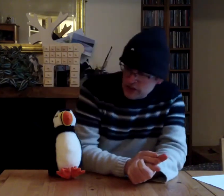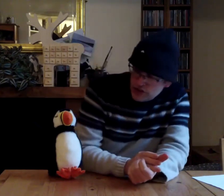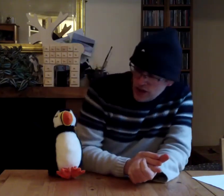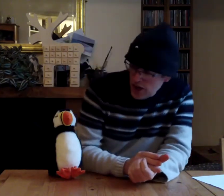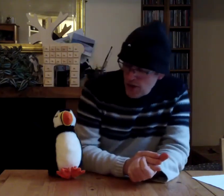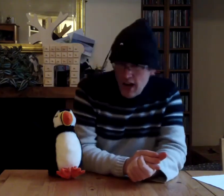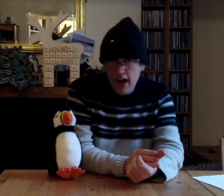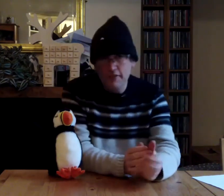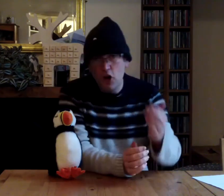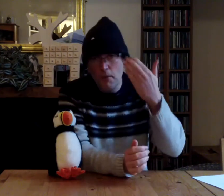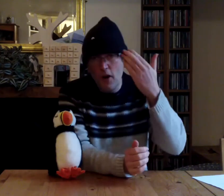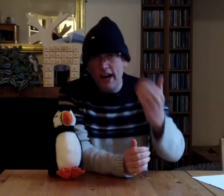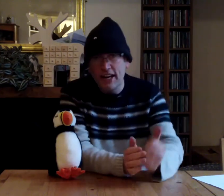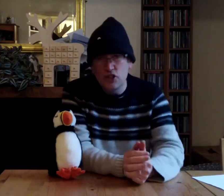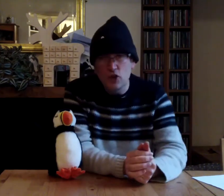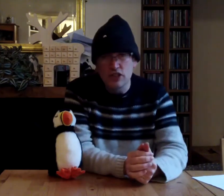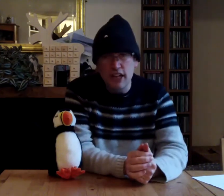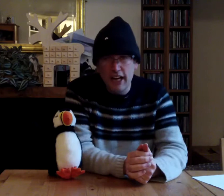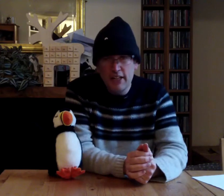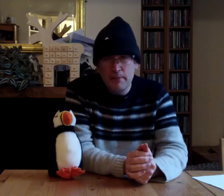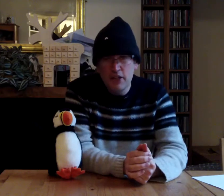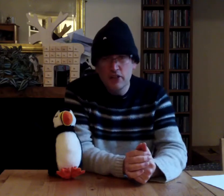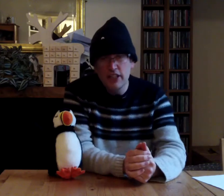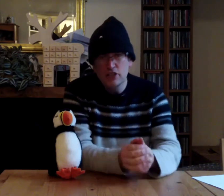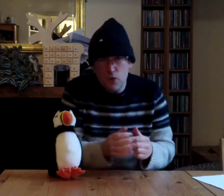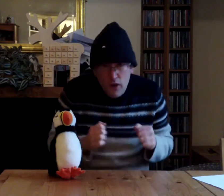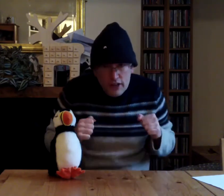So I've got my hat on today because it's quite